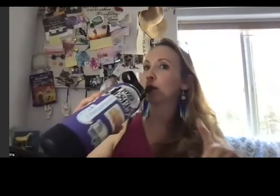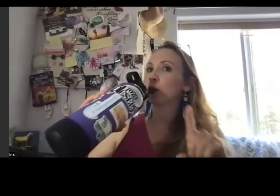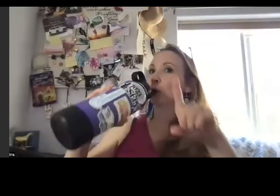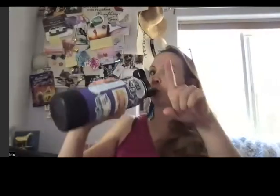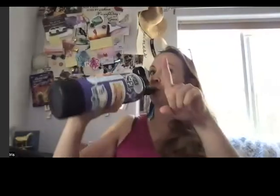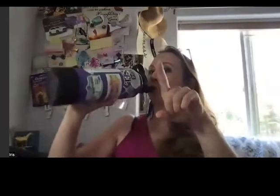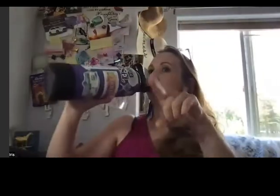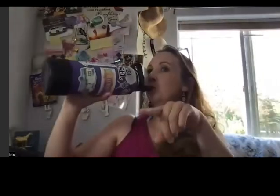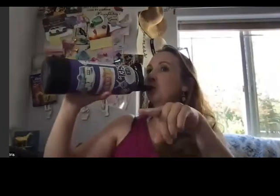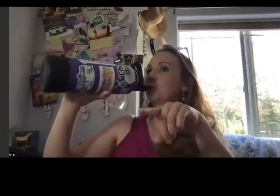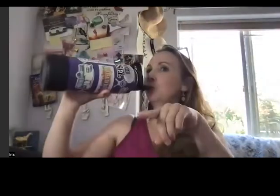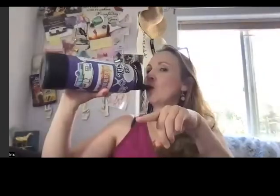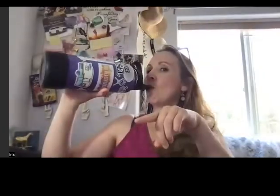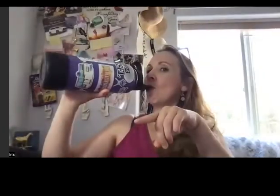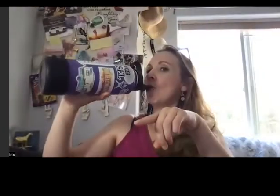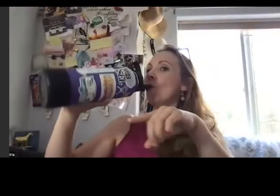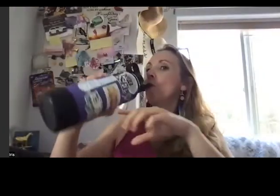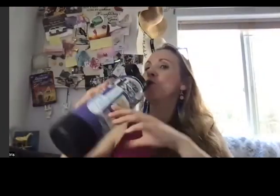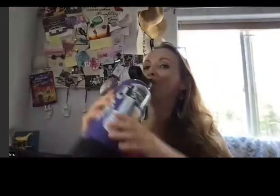Sheila. Mm-hmm.